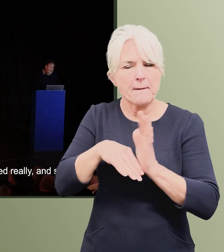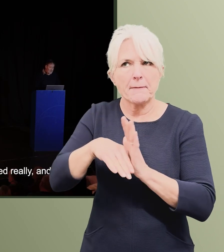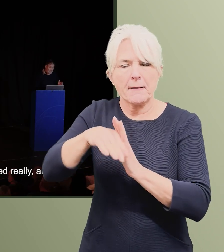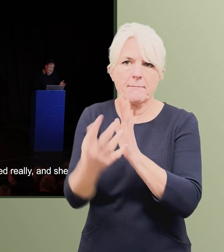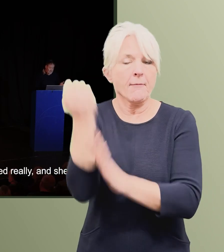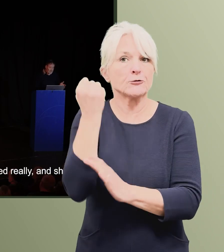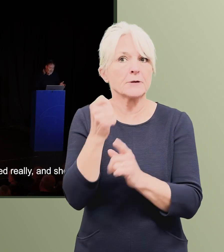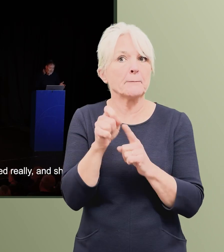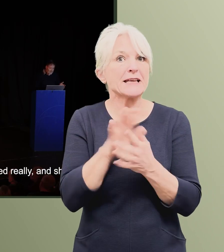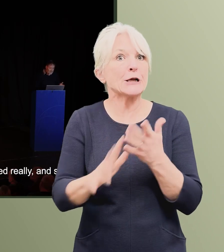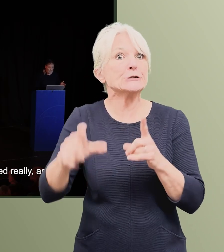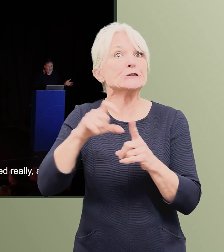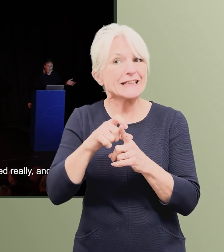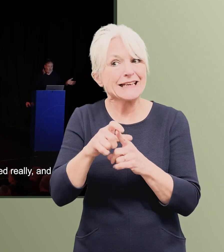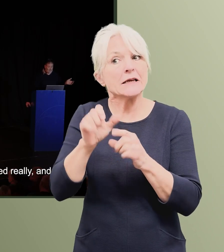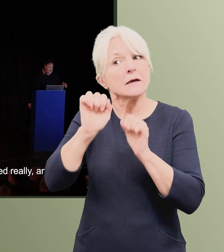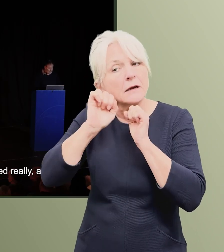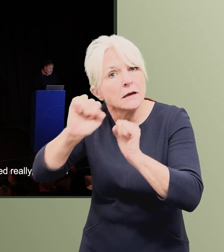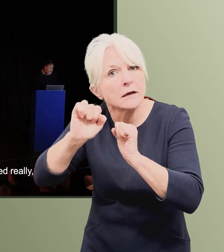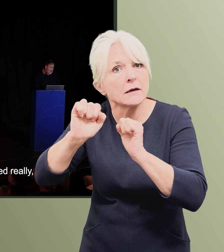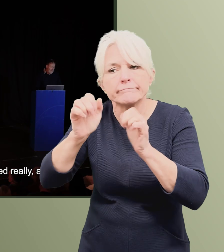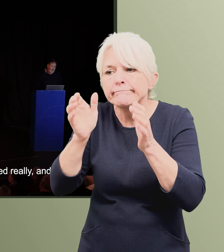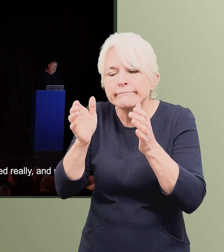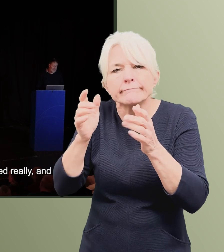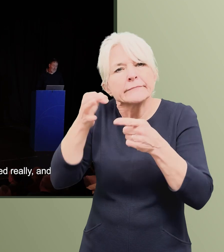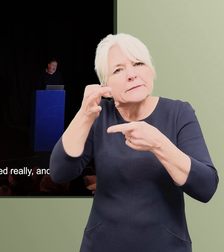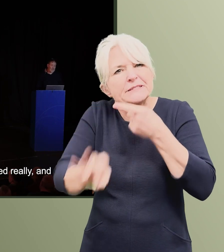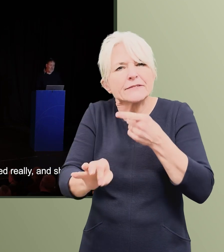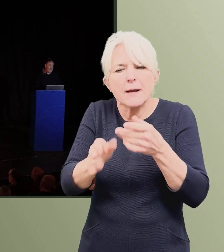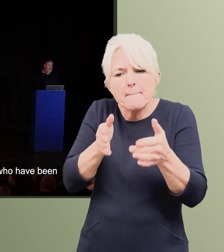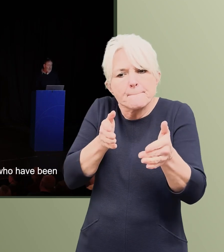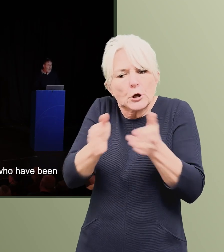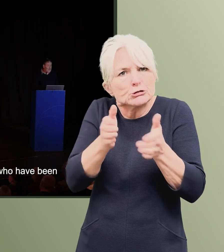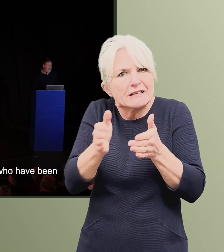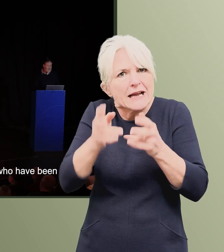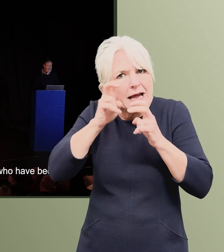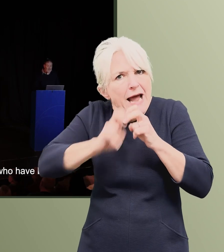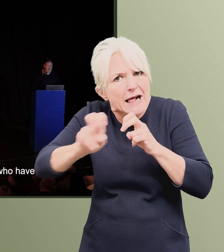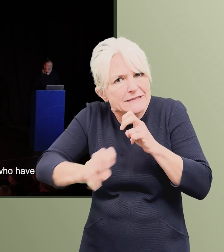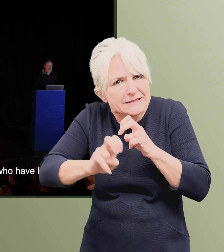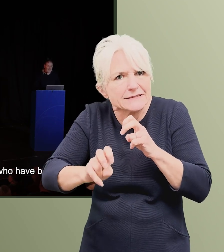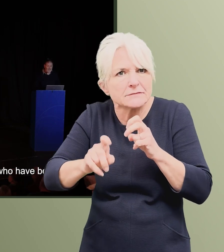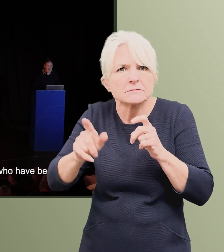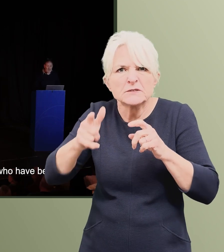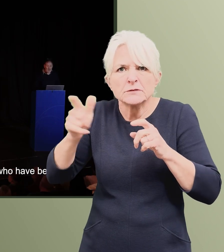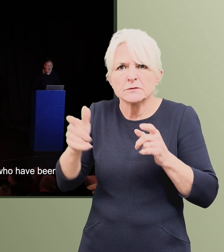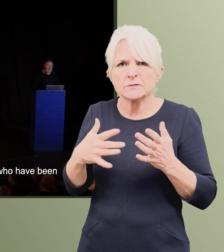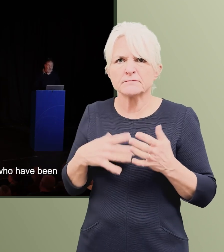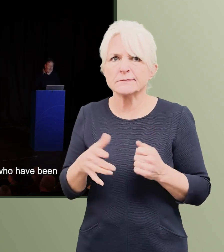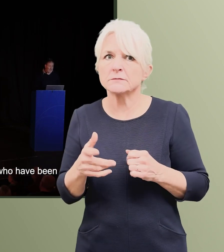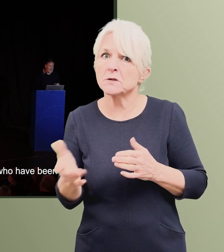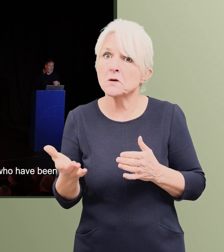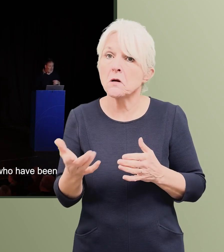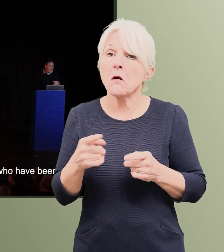a PhD in pottery analysis, just what I wanted, really. And she was working with a team with a guy called Professor Richard Evershed,